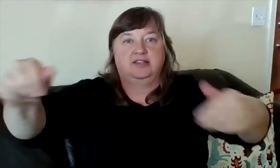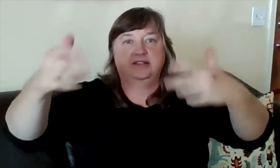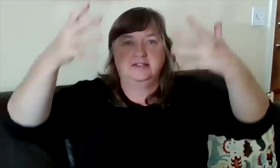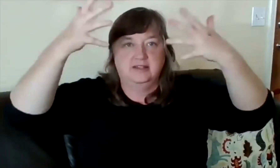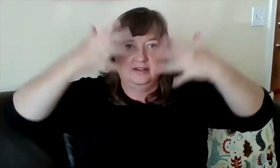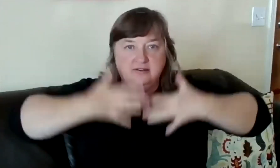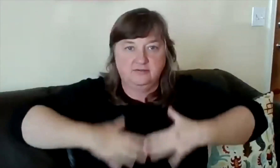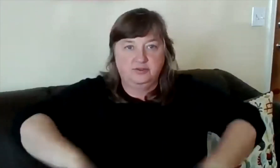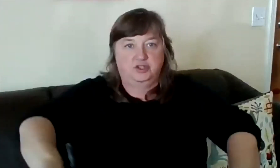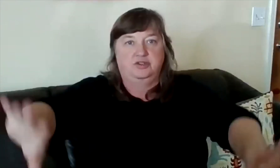this,